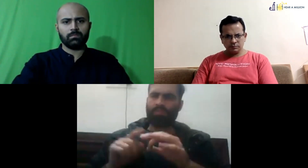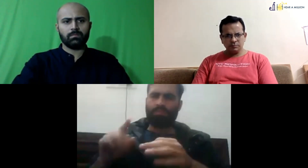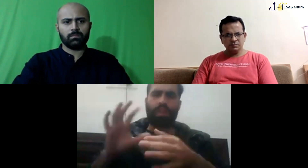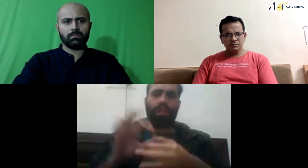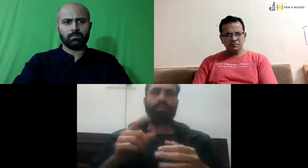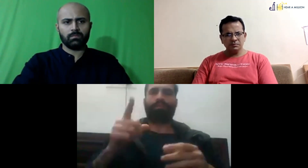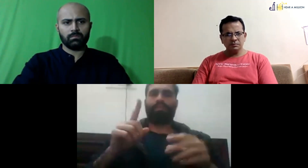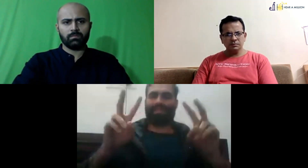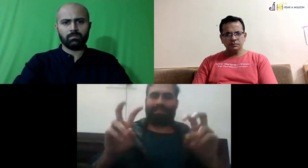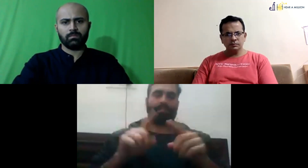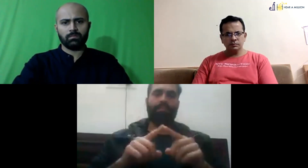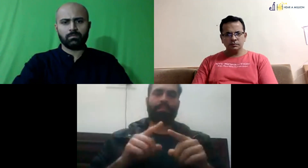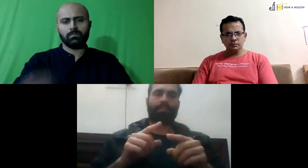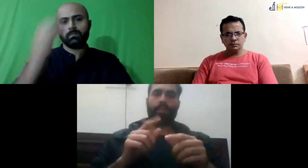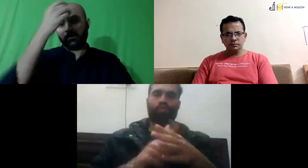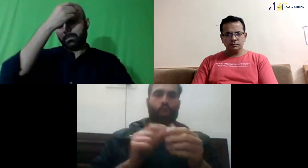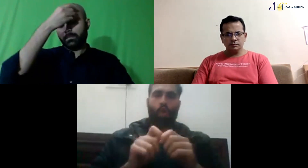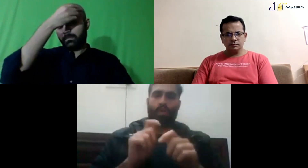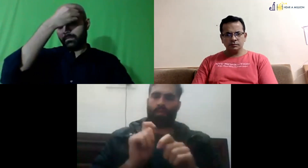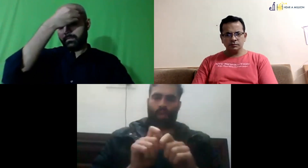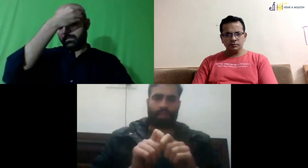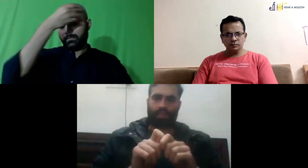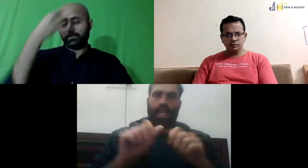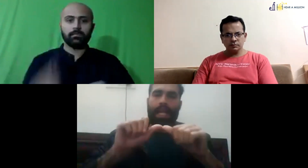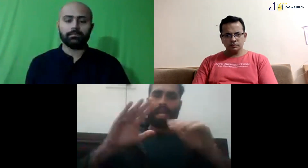accident, but he showed me